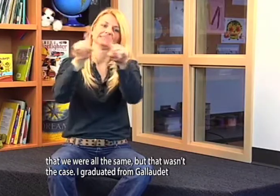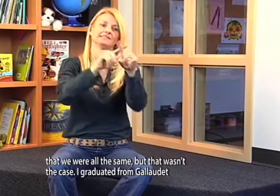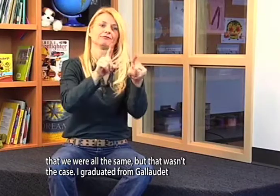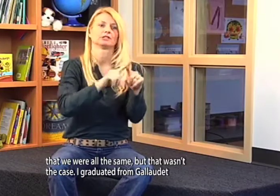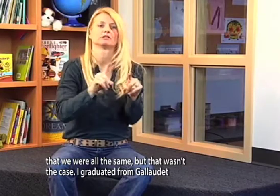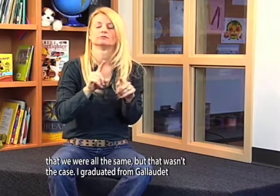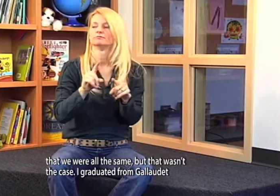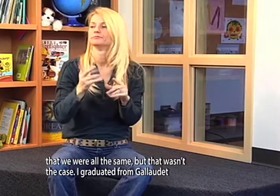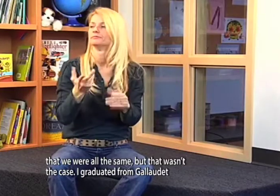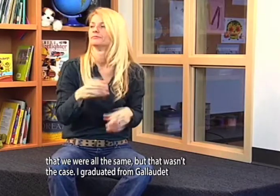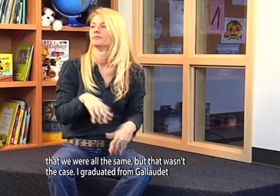the case.